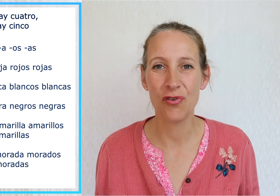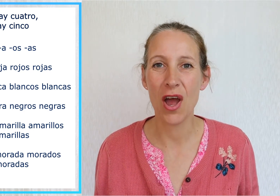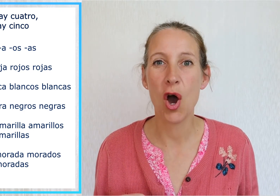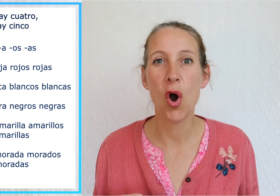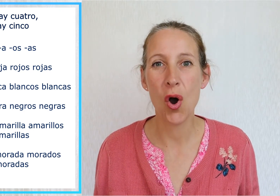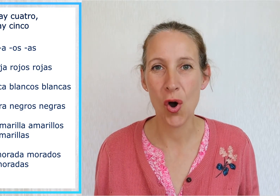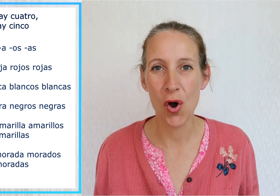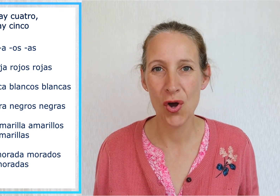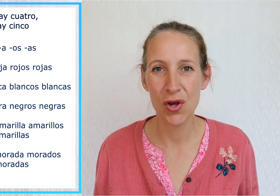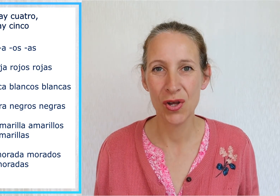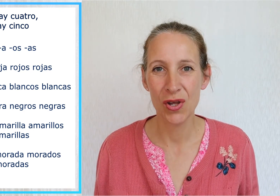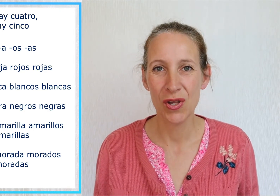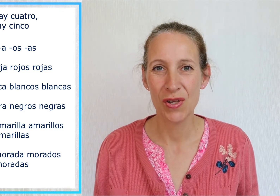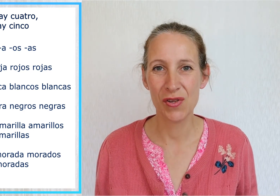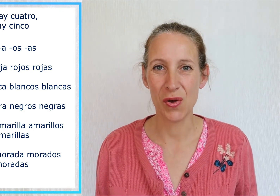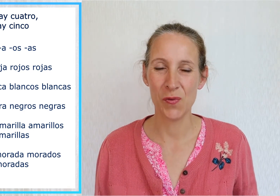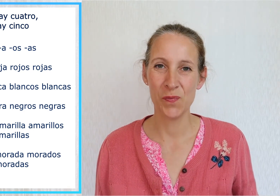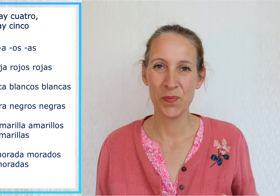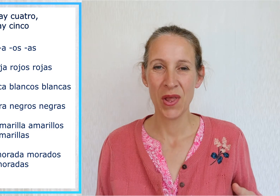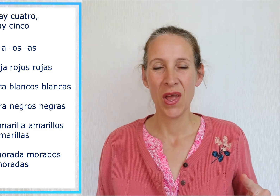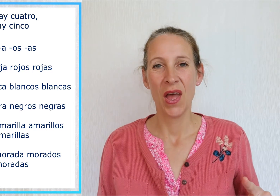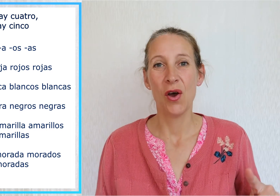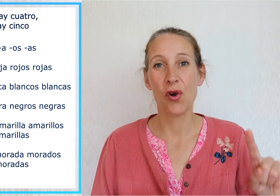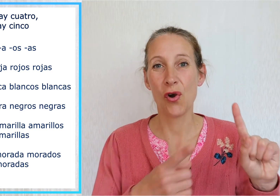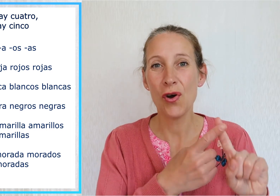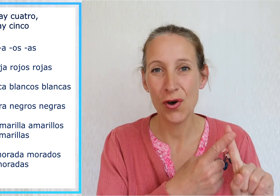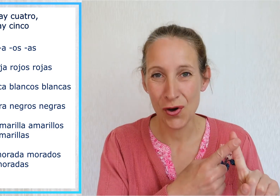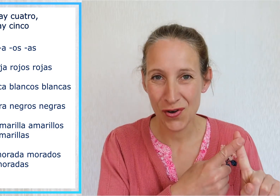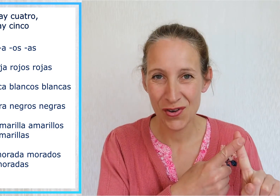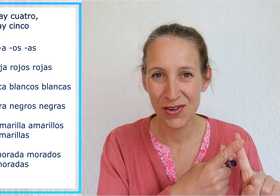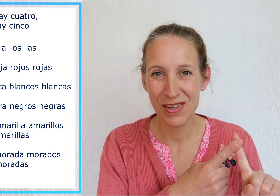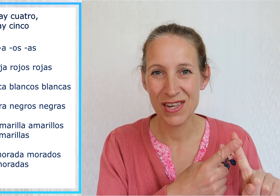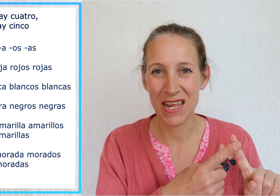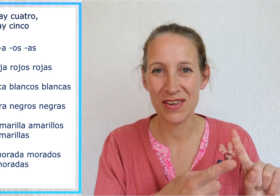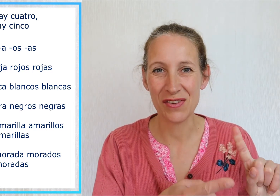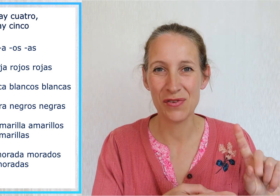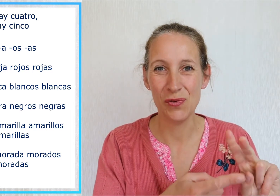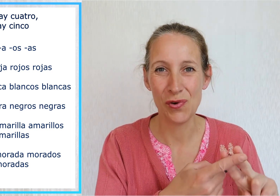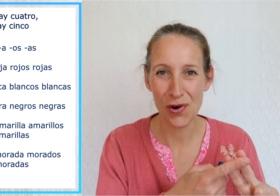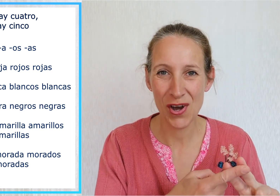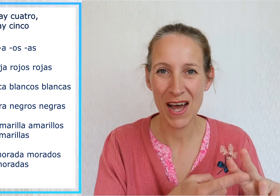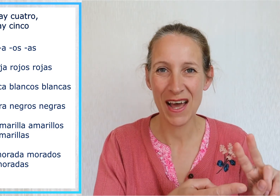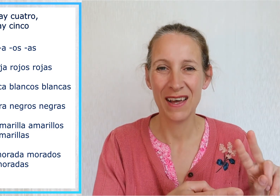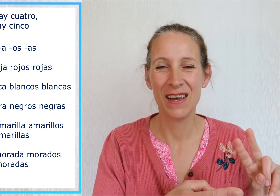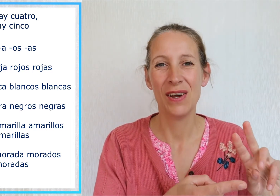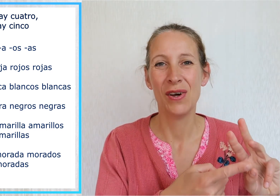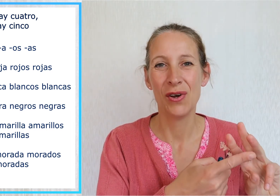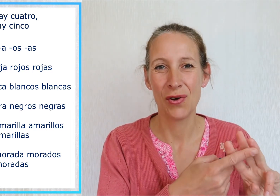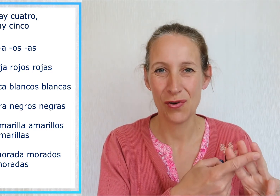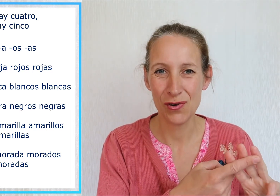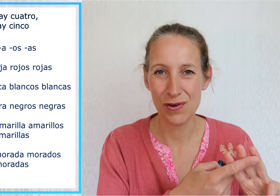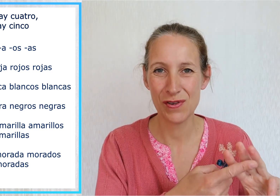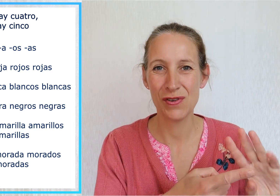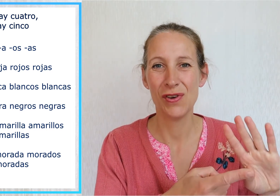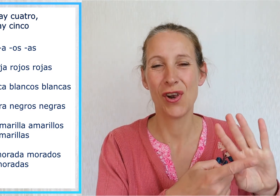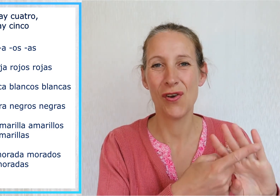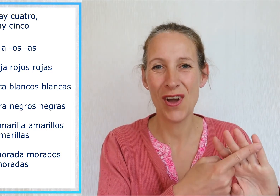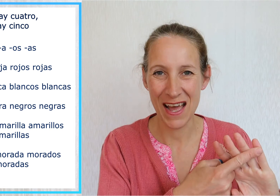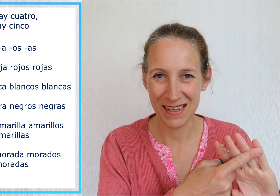letra O. So, rojo changes to roja, rojos,